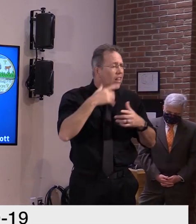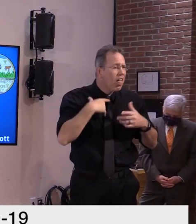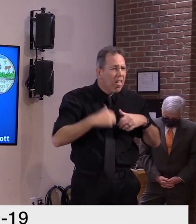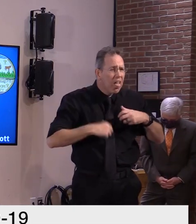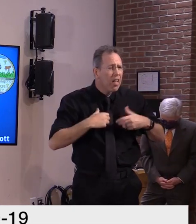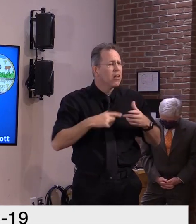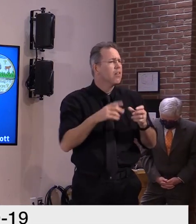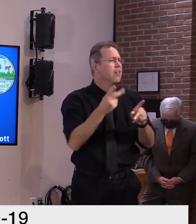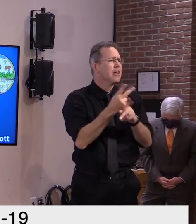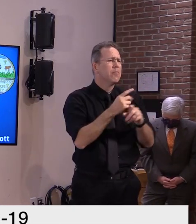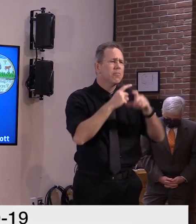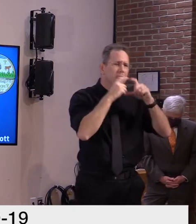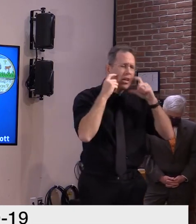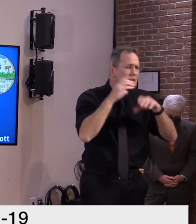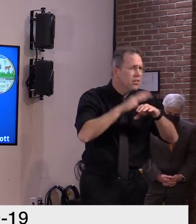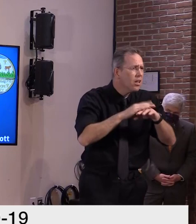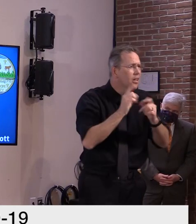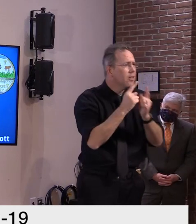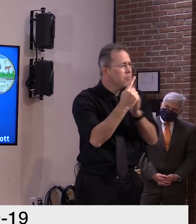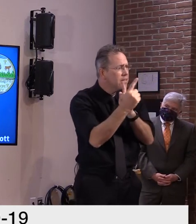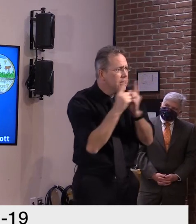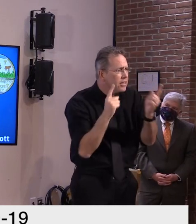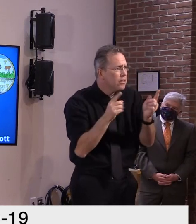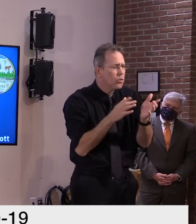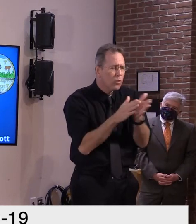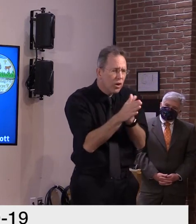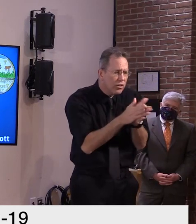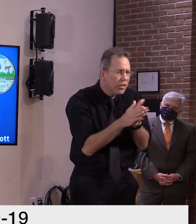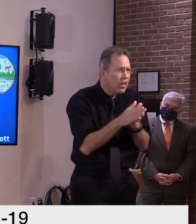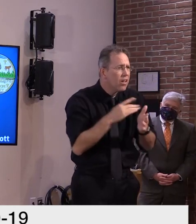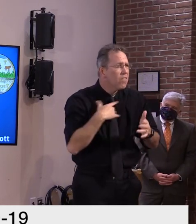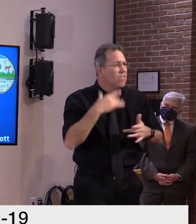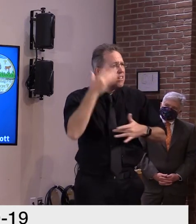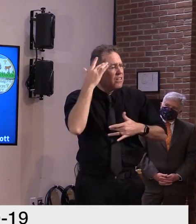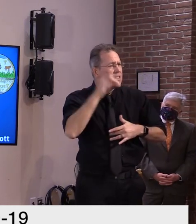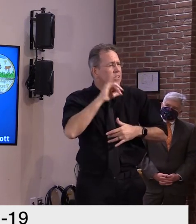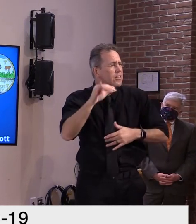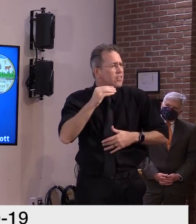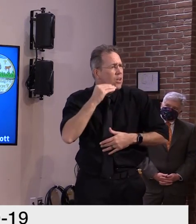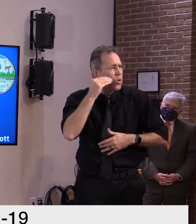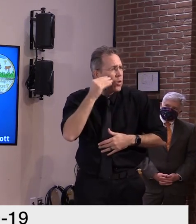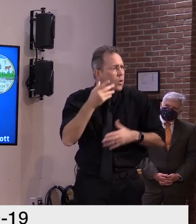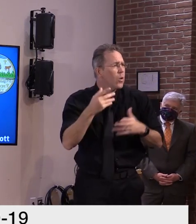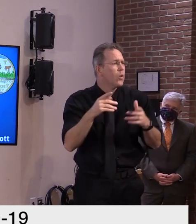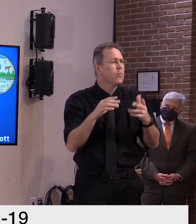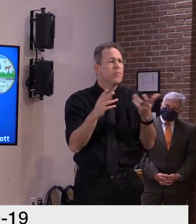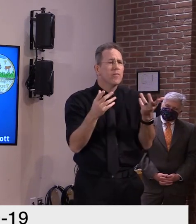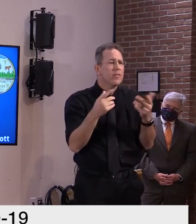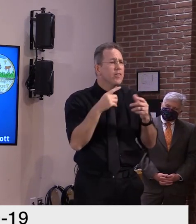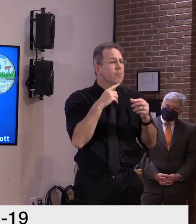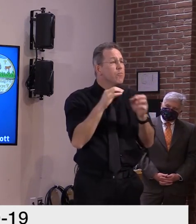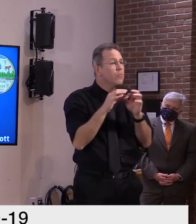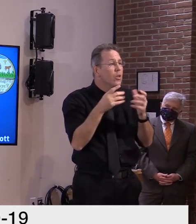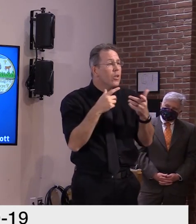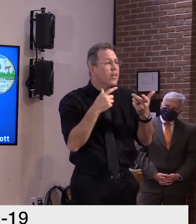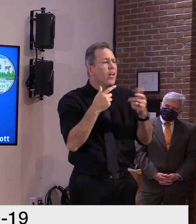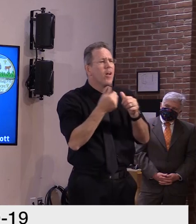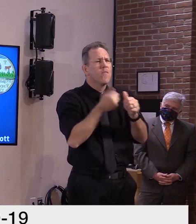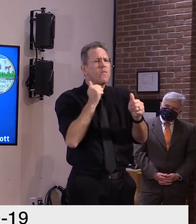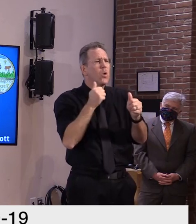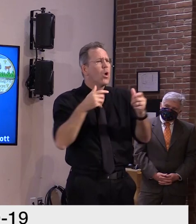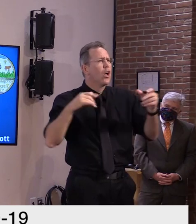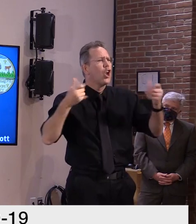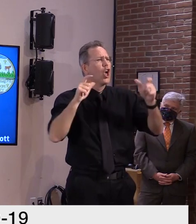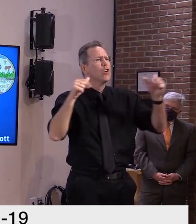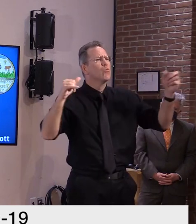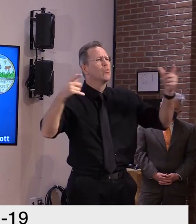distancing but social connectivity, wearing masks, and not getting into crowded situations indoors.